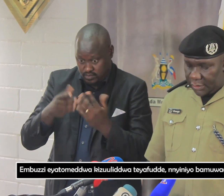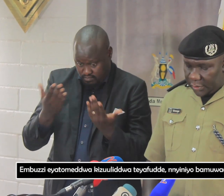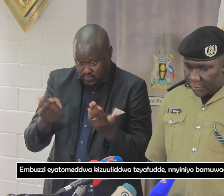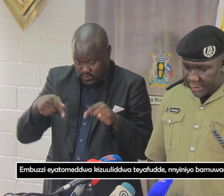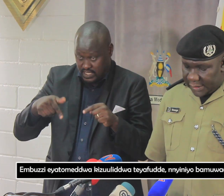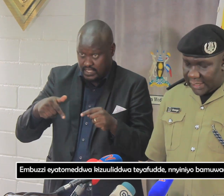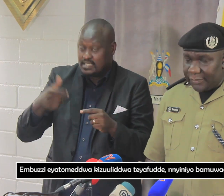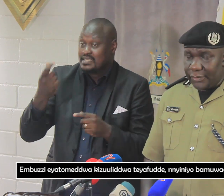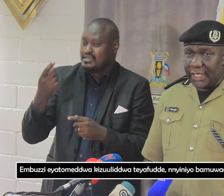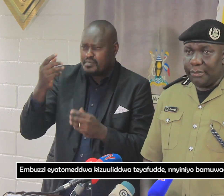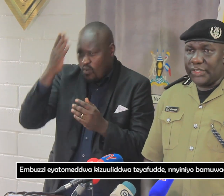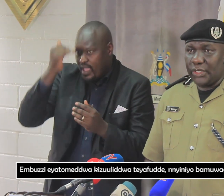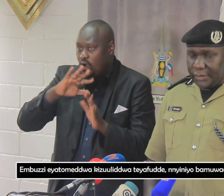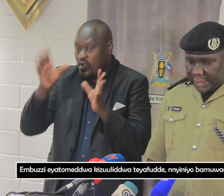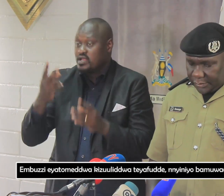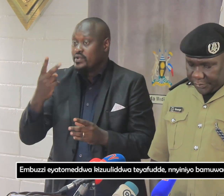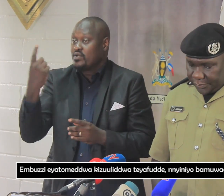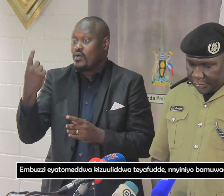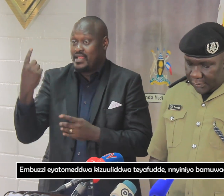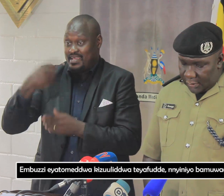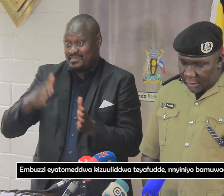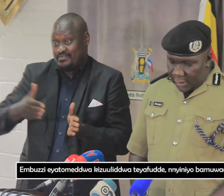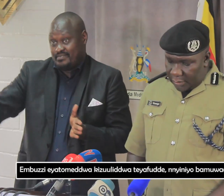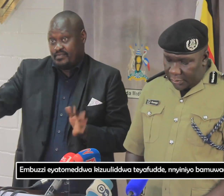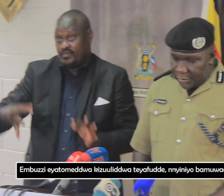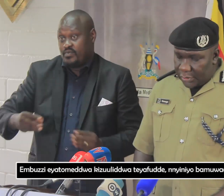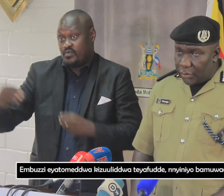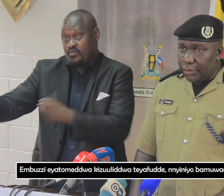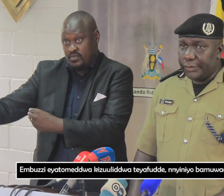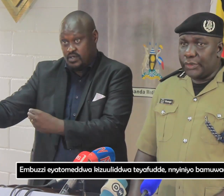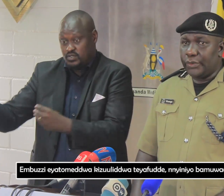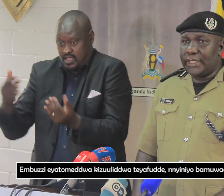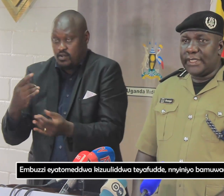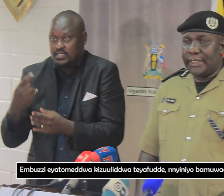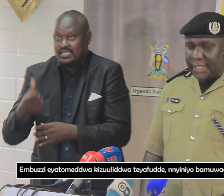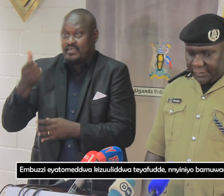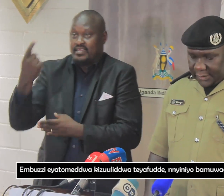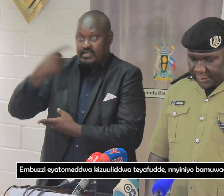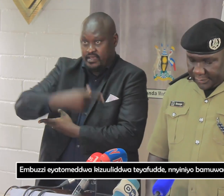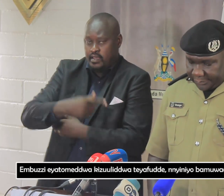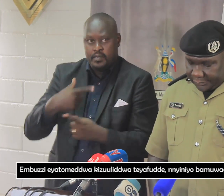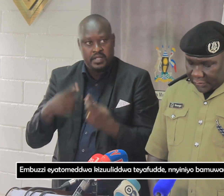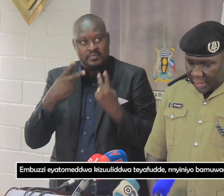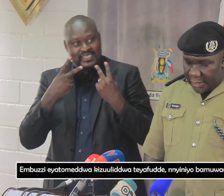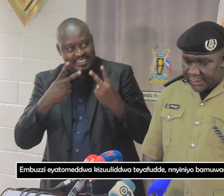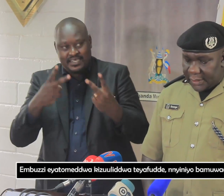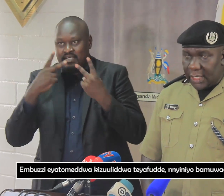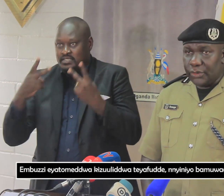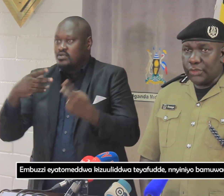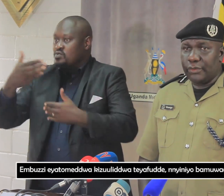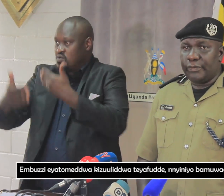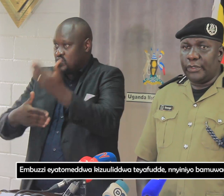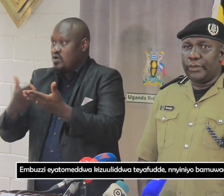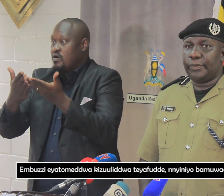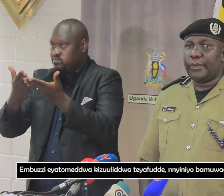the 21-day curfew and partial lockdown, and we continue to witness the benefits arising